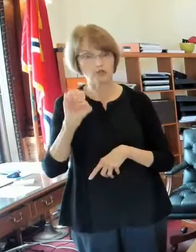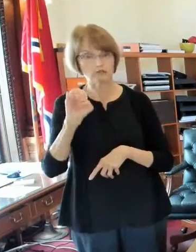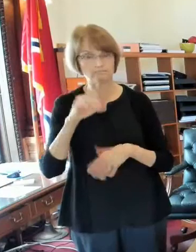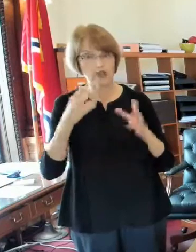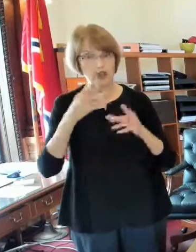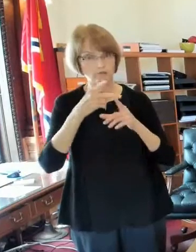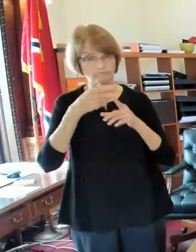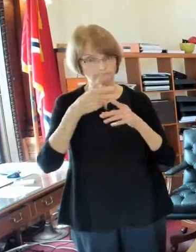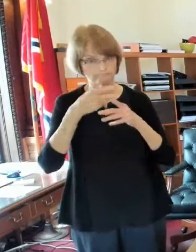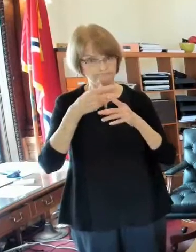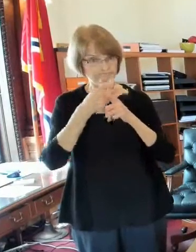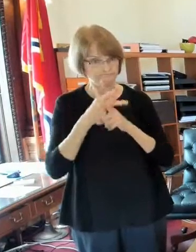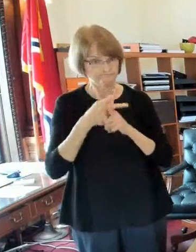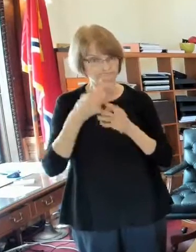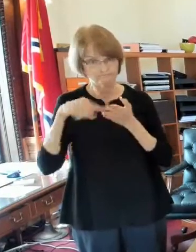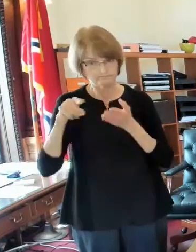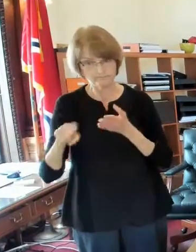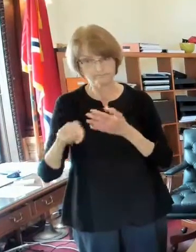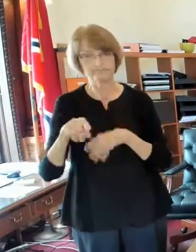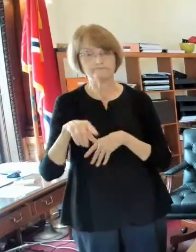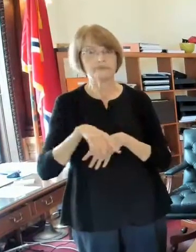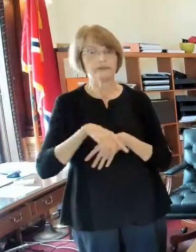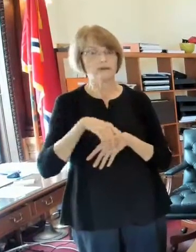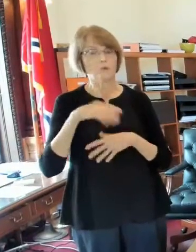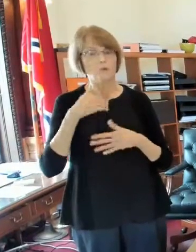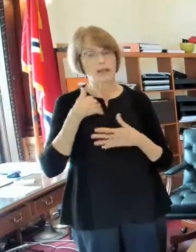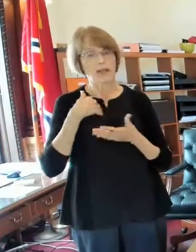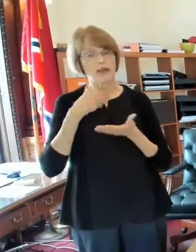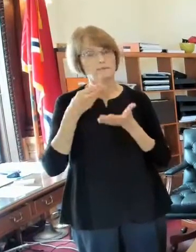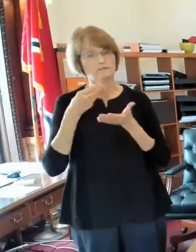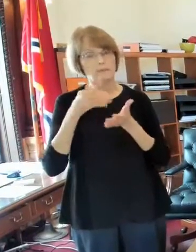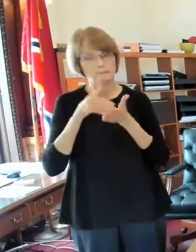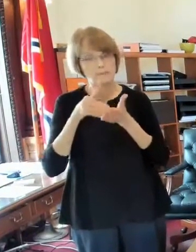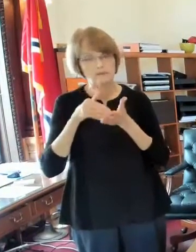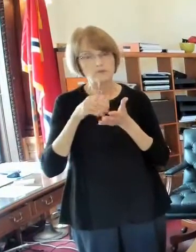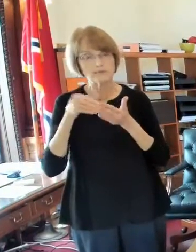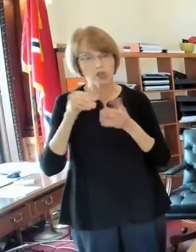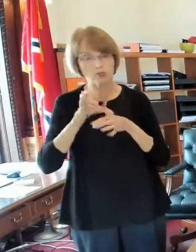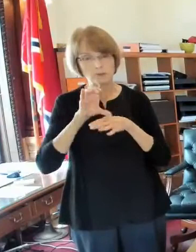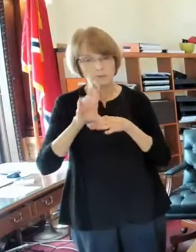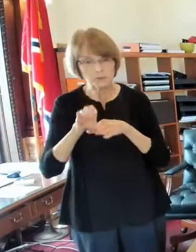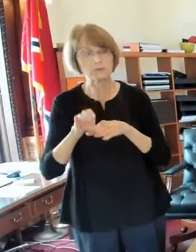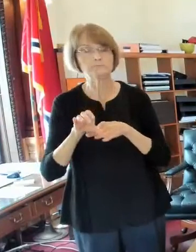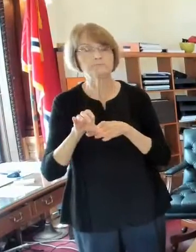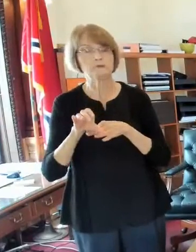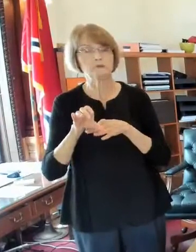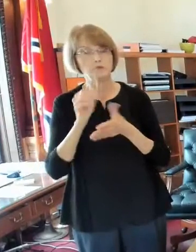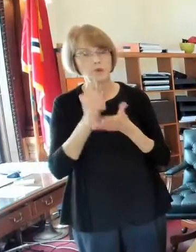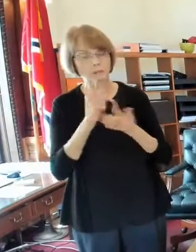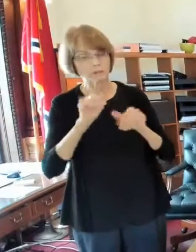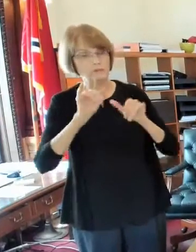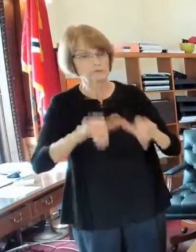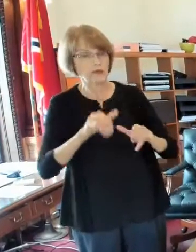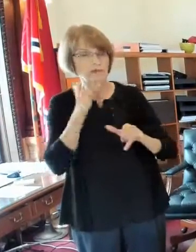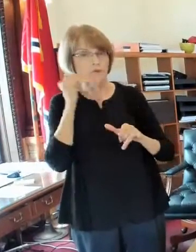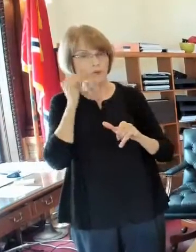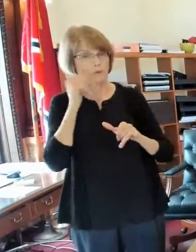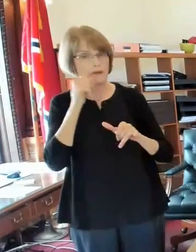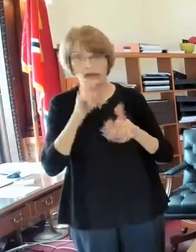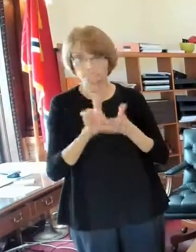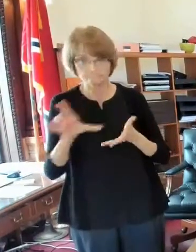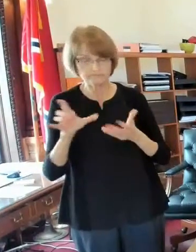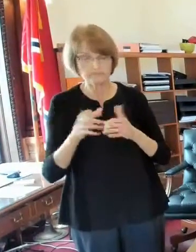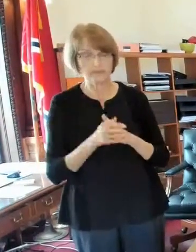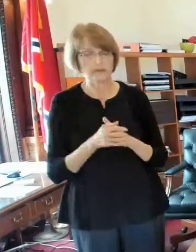million dedicated to rental and mortgage assistance to try to keep people in their homes. The last thing